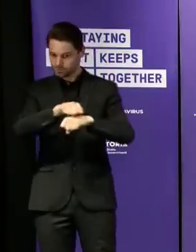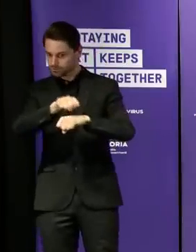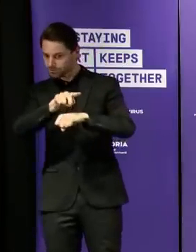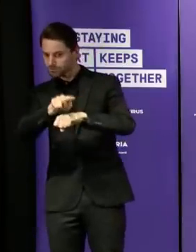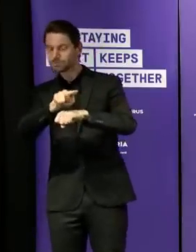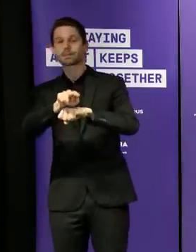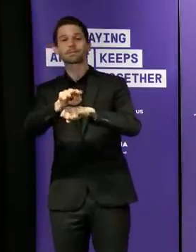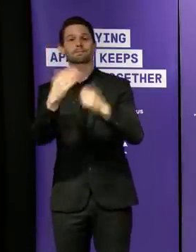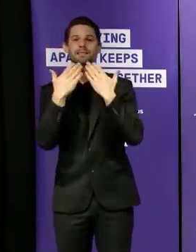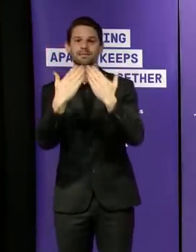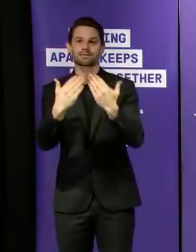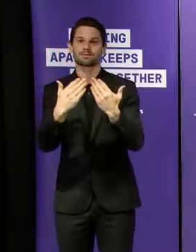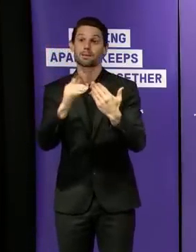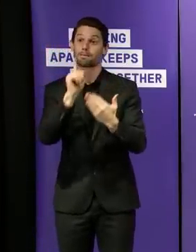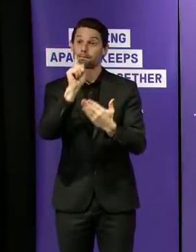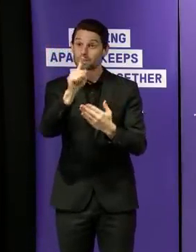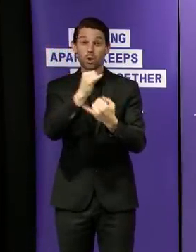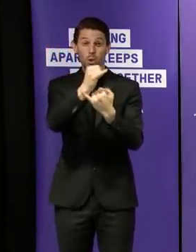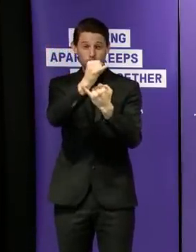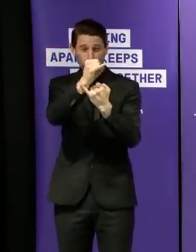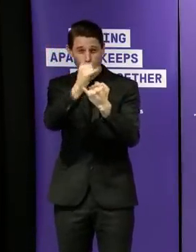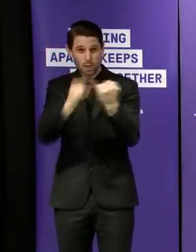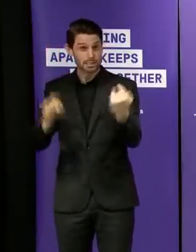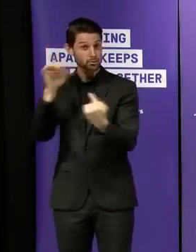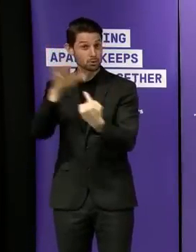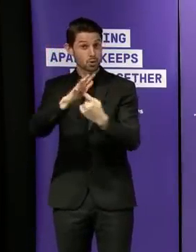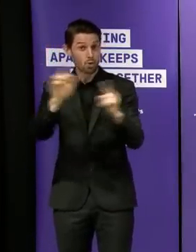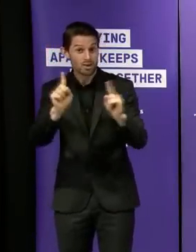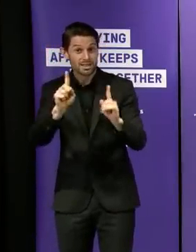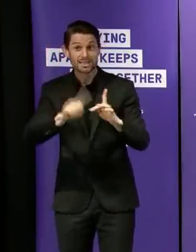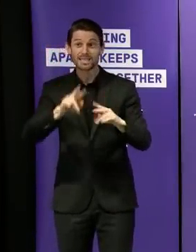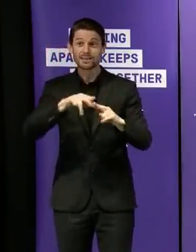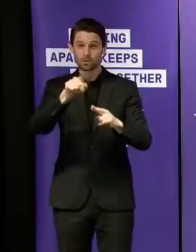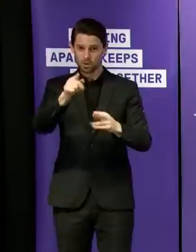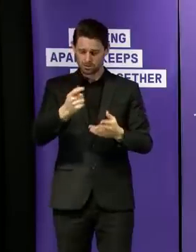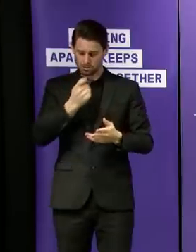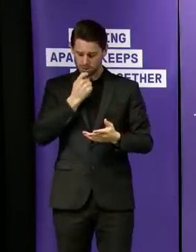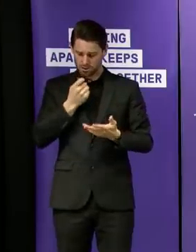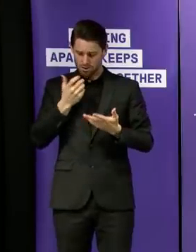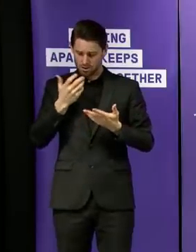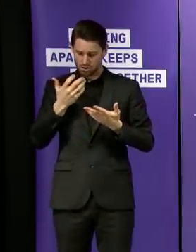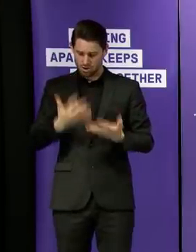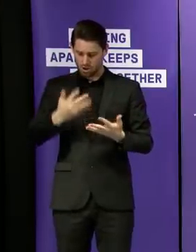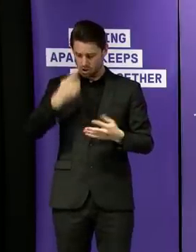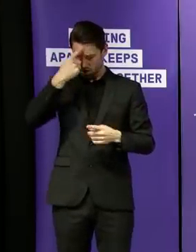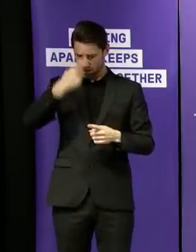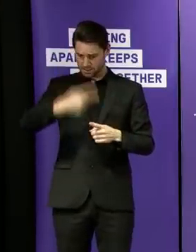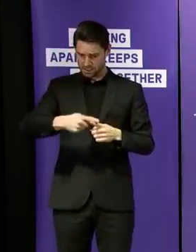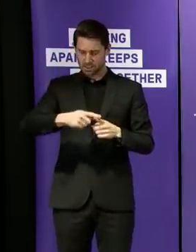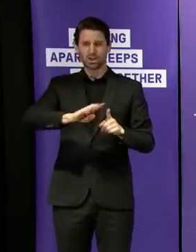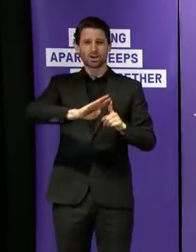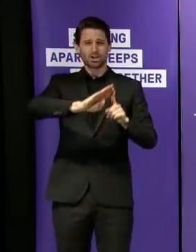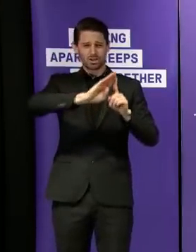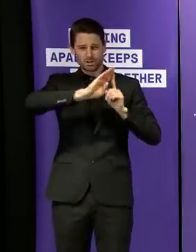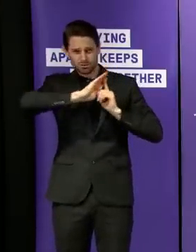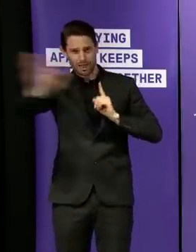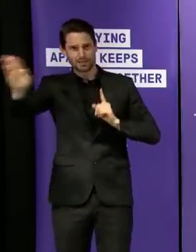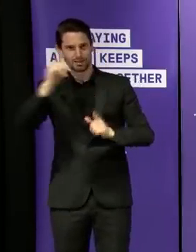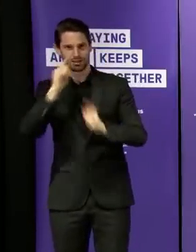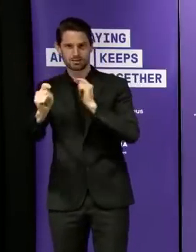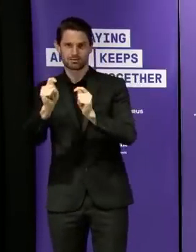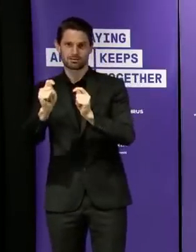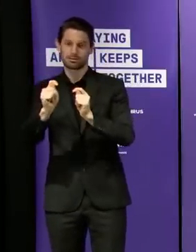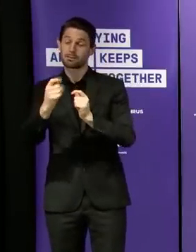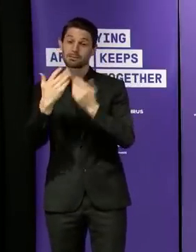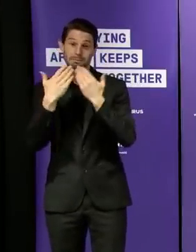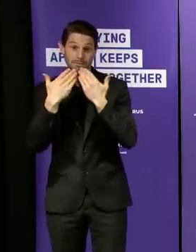as soon as you register symptoms, please go and get tested. We will take care of you, your family, and every family, because